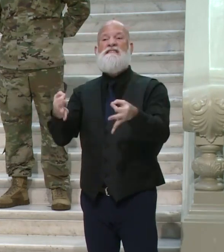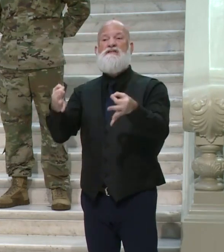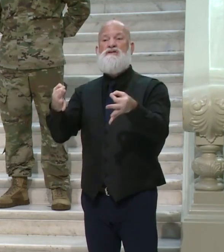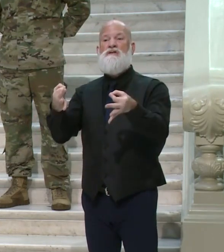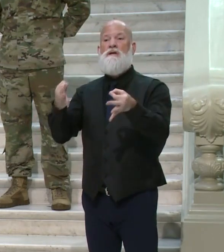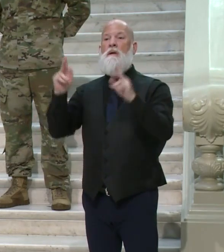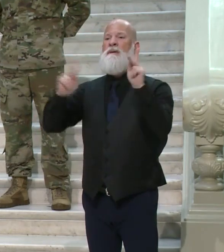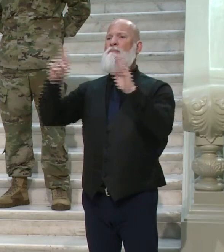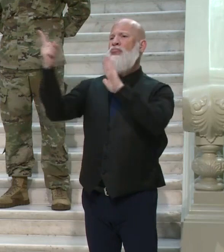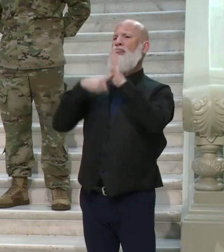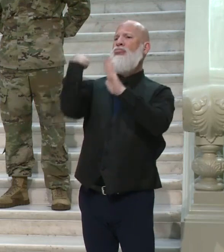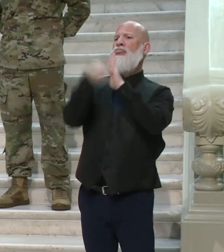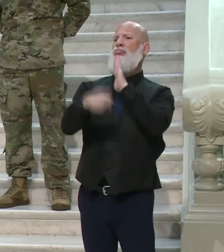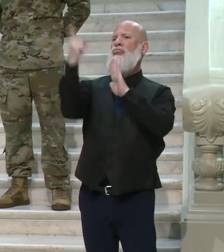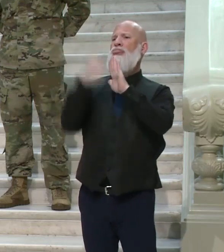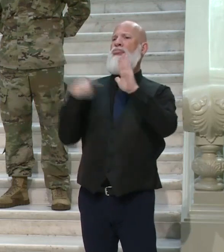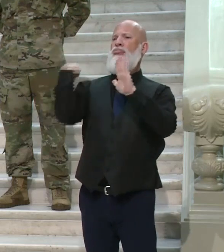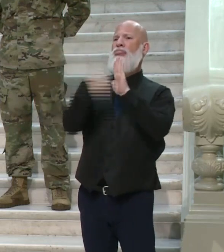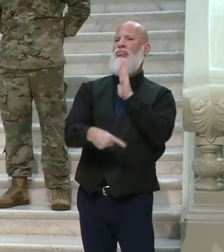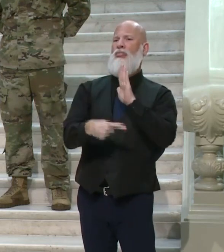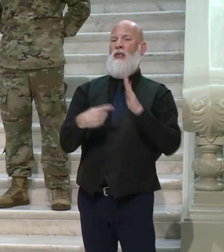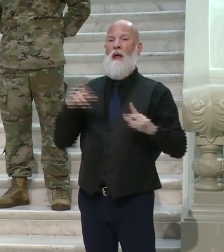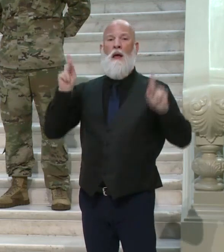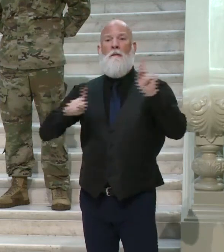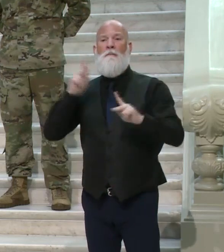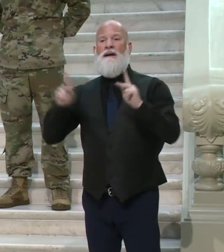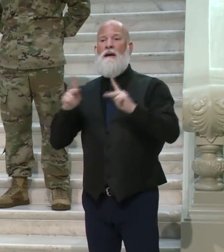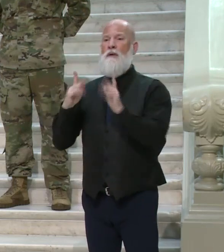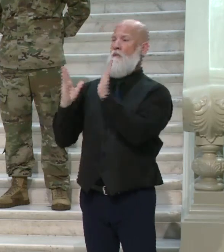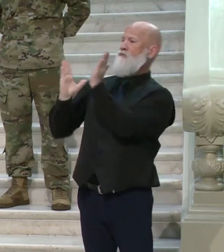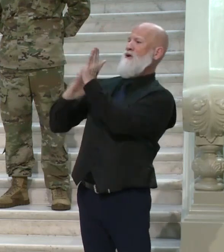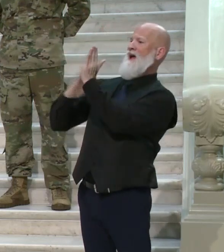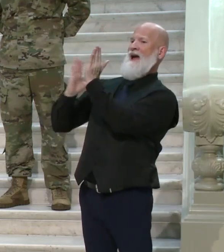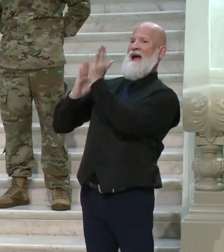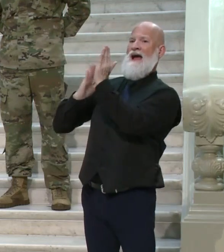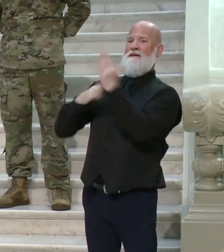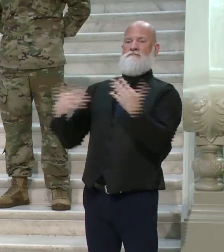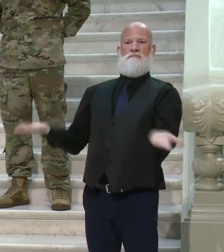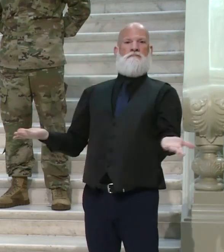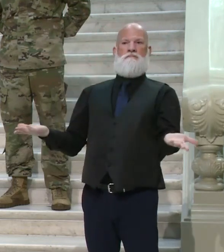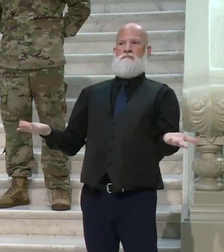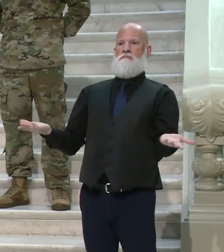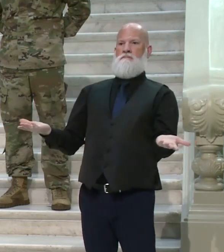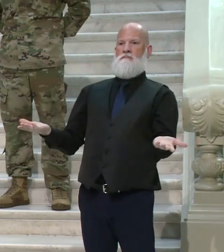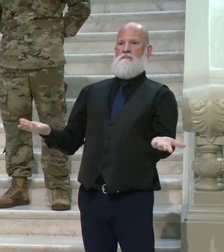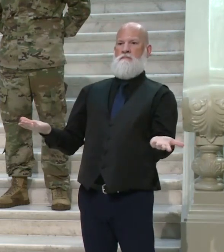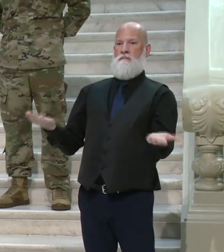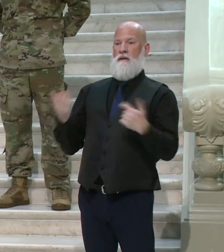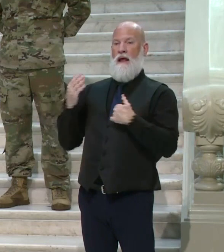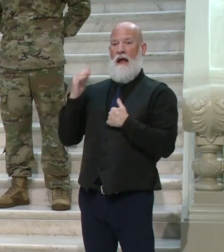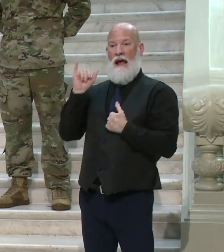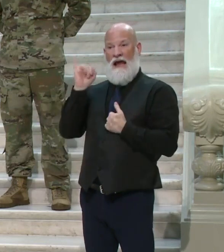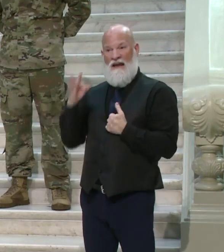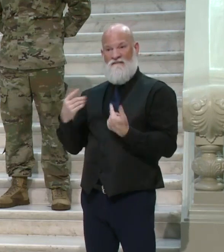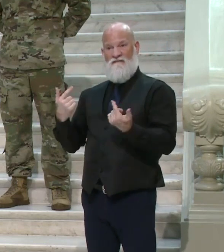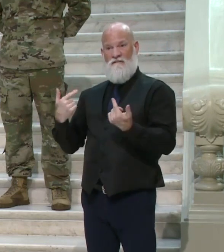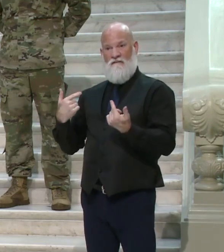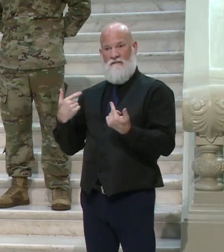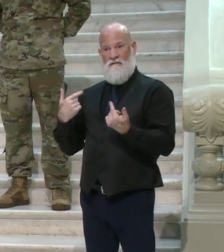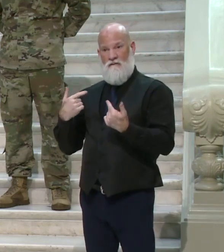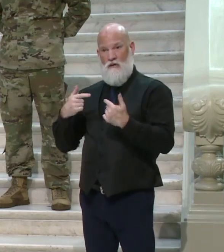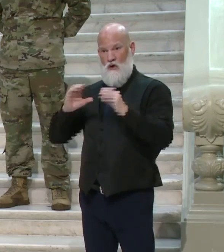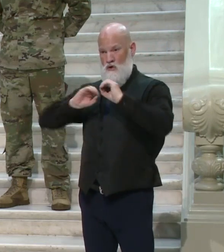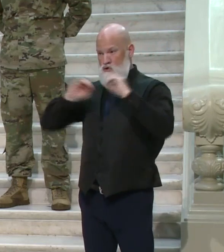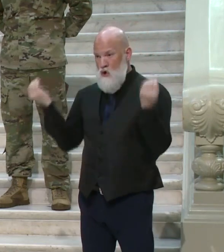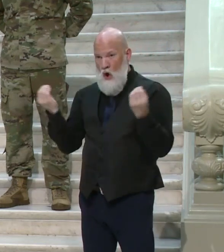and people praising me. If I'd have made, if I hadn't reopened businesses, the same thing would have happened. So I have great appreciation